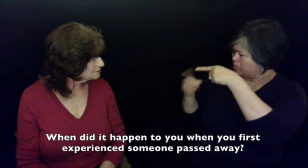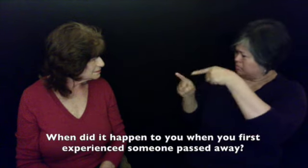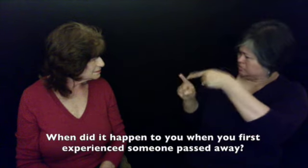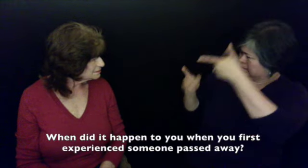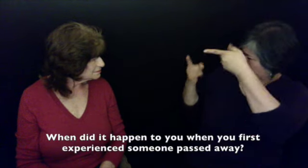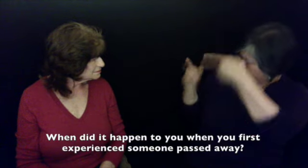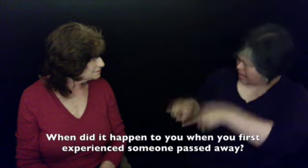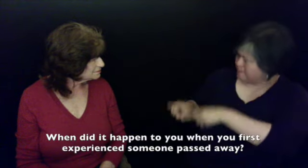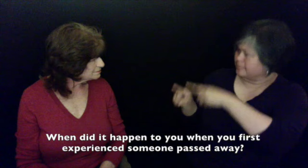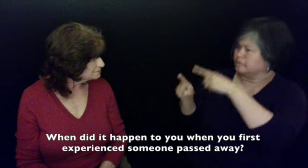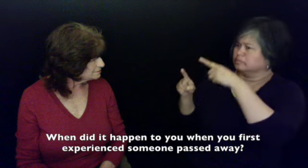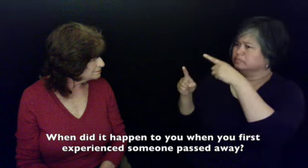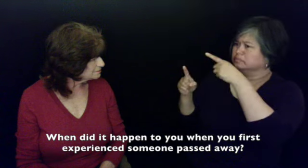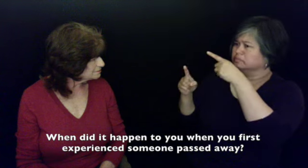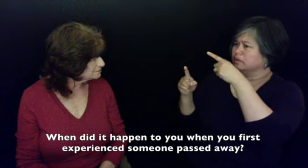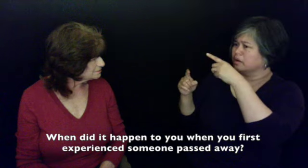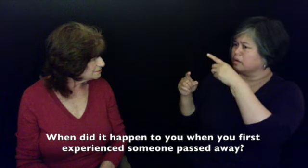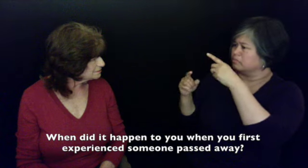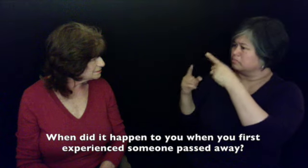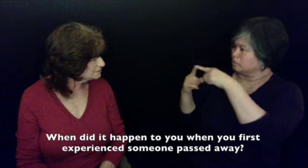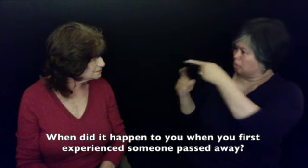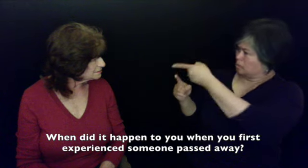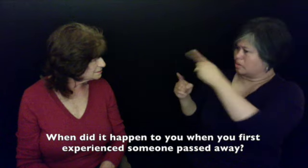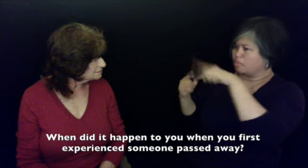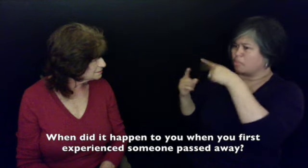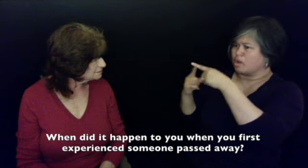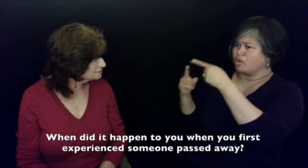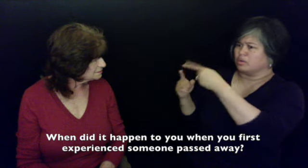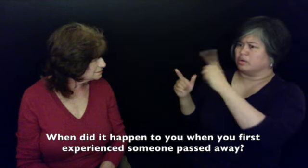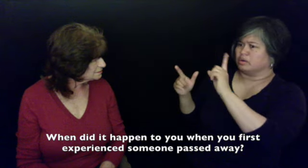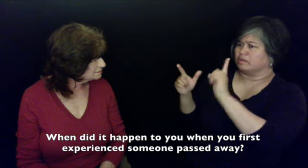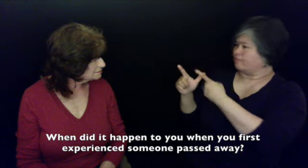When did it happen to you when it first experienced someone passing away?